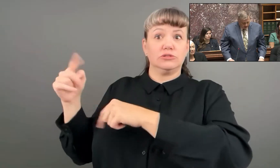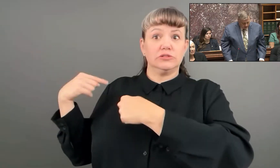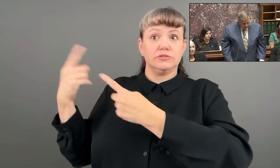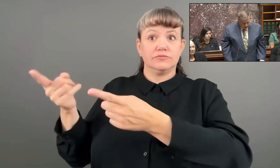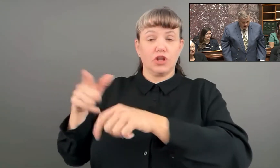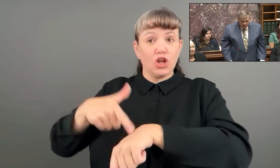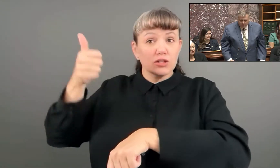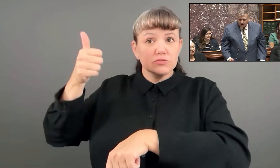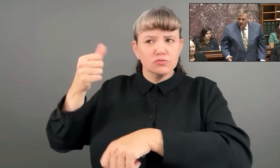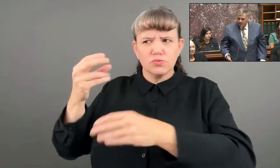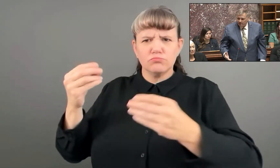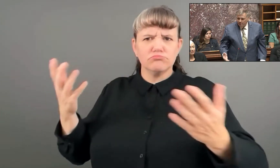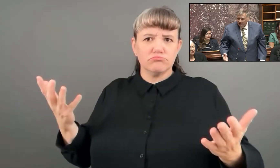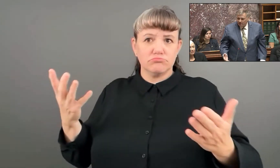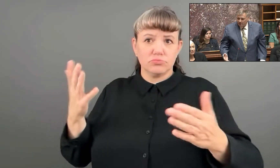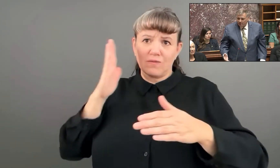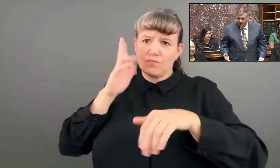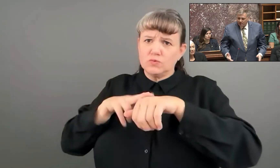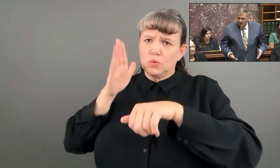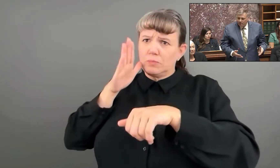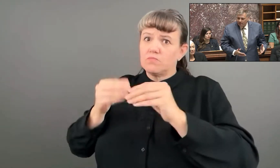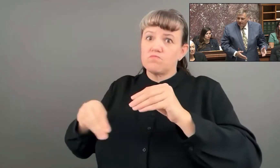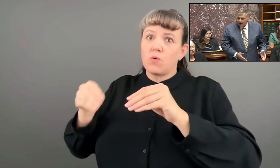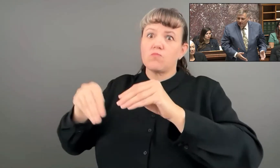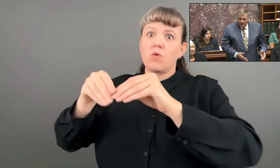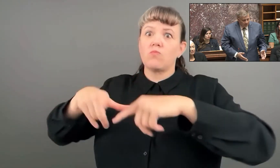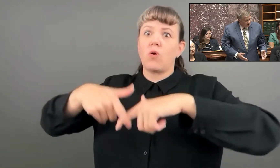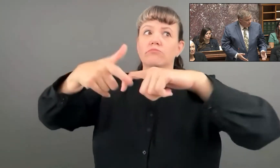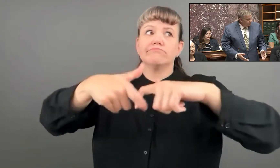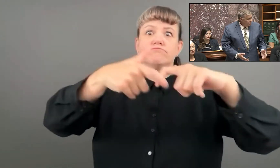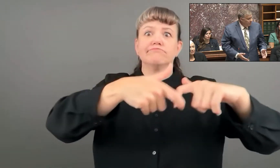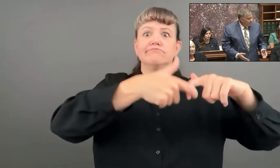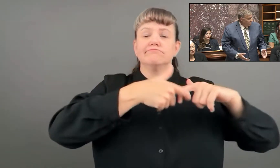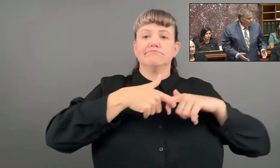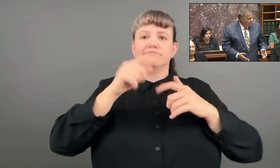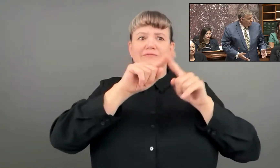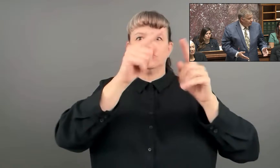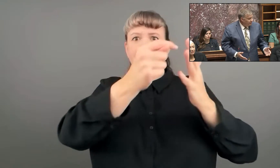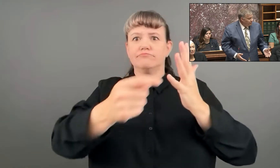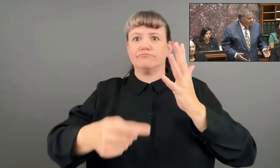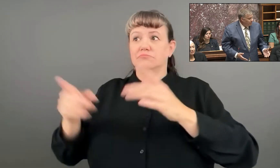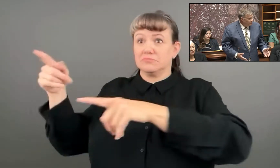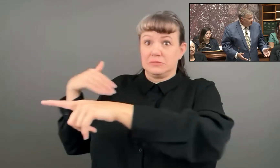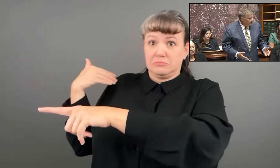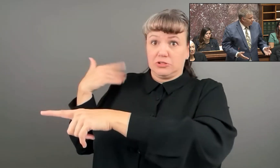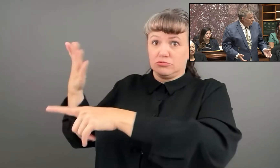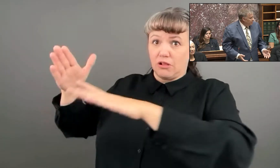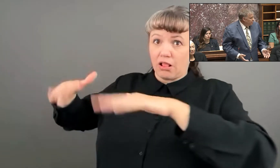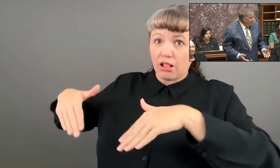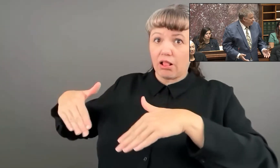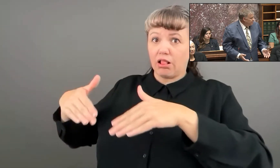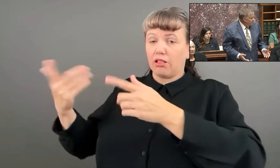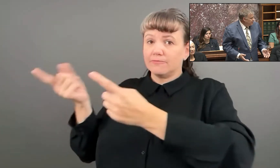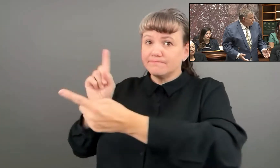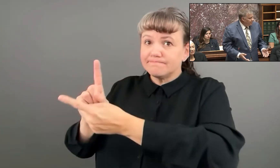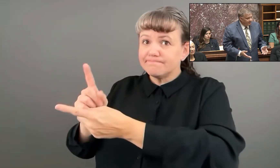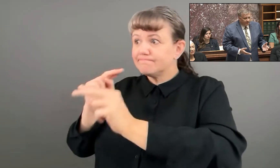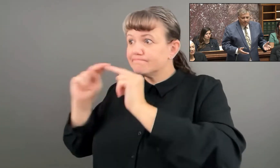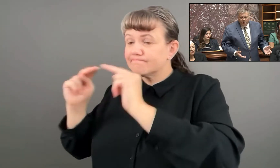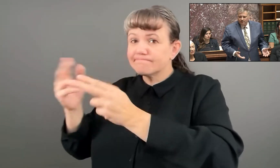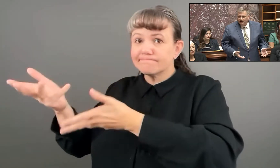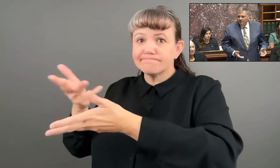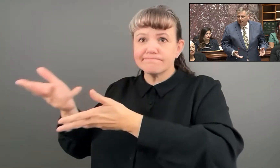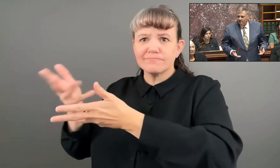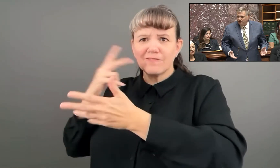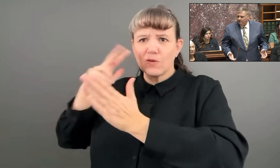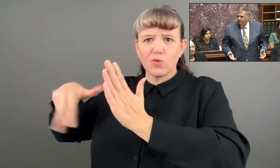job action, given that this minister was unable to find the negotiating table in the first 3 hours, that they were going to go back to the table. This government